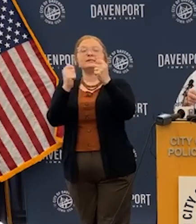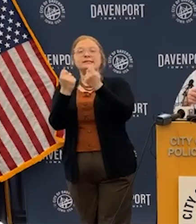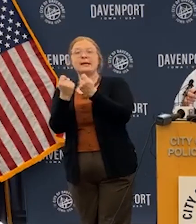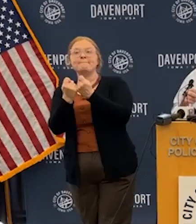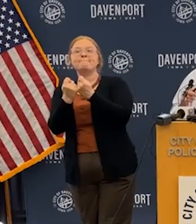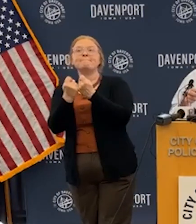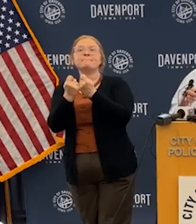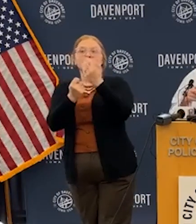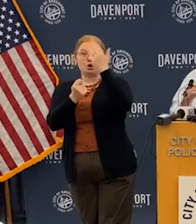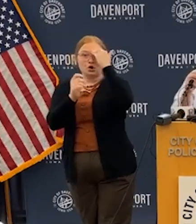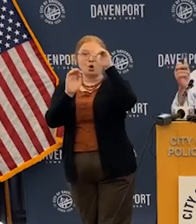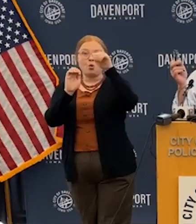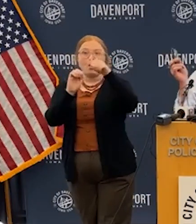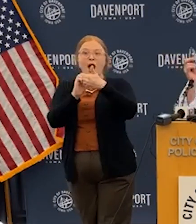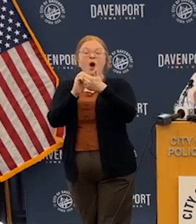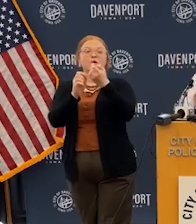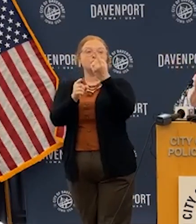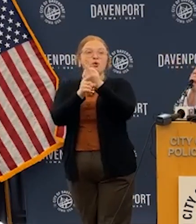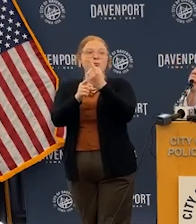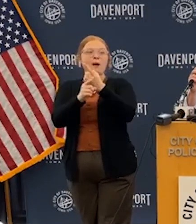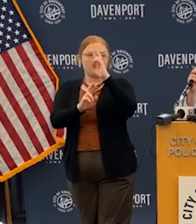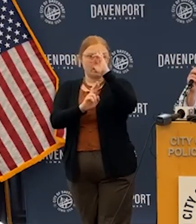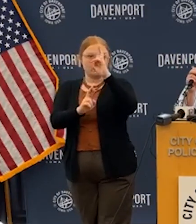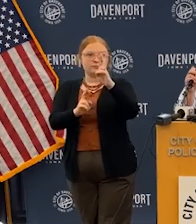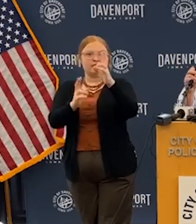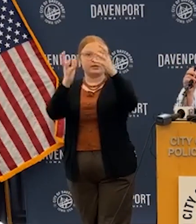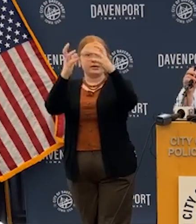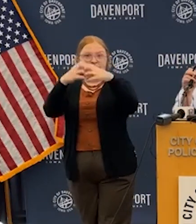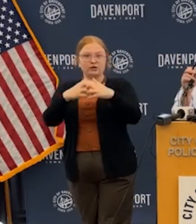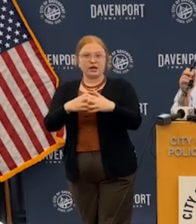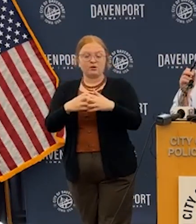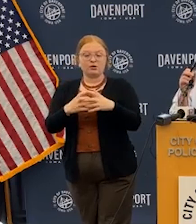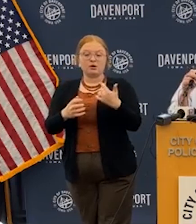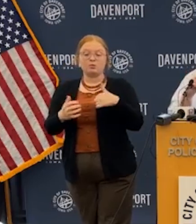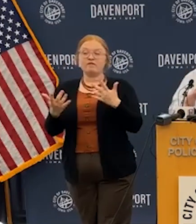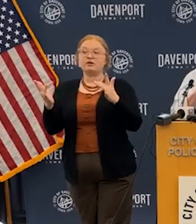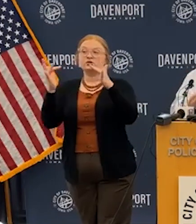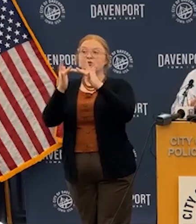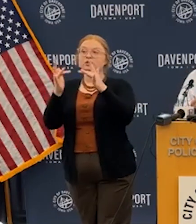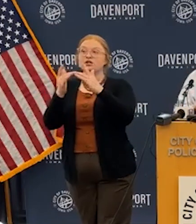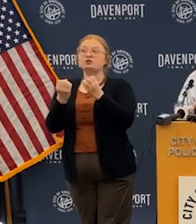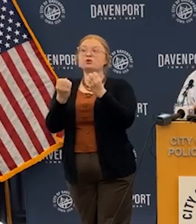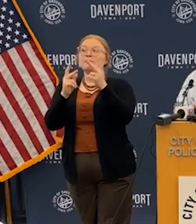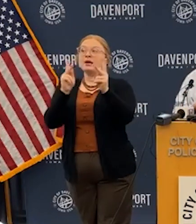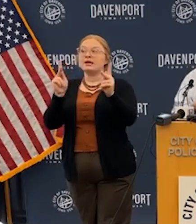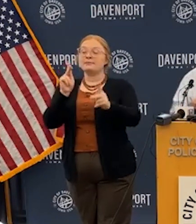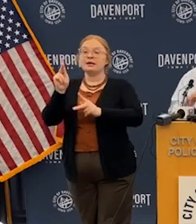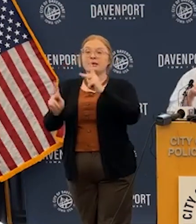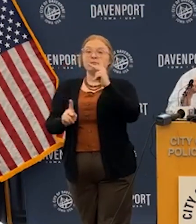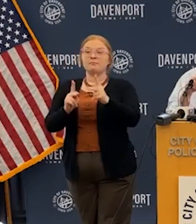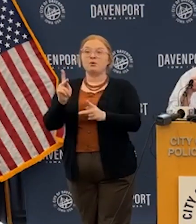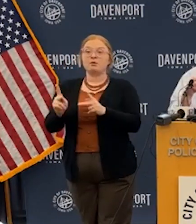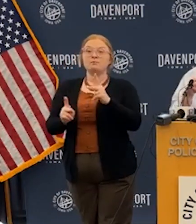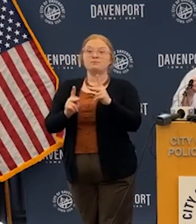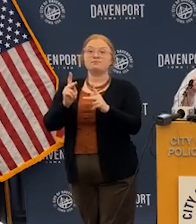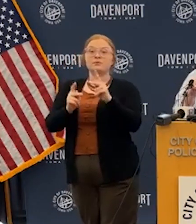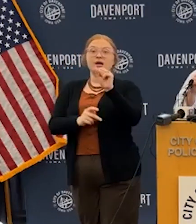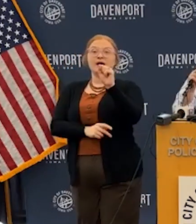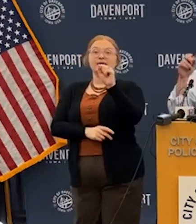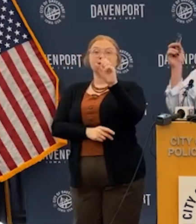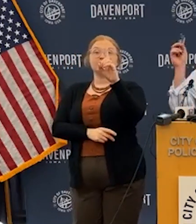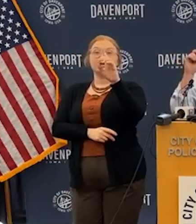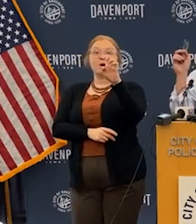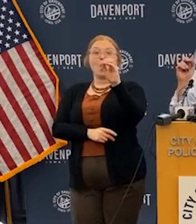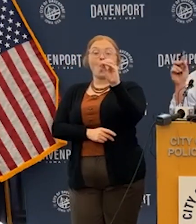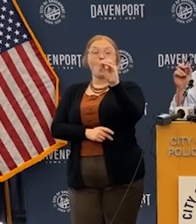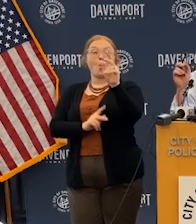lot of experts. I think the state EOC emergency folks are on site today. We're talking with other people around the country. There